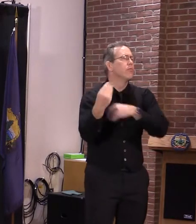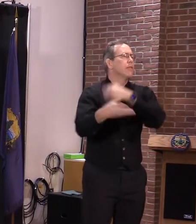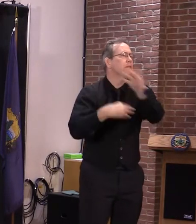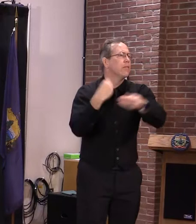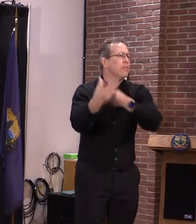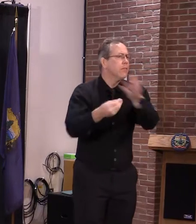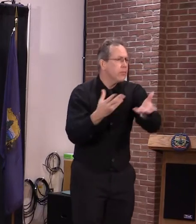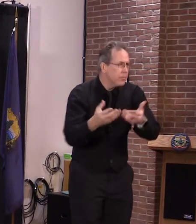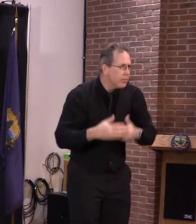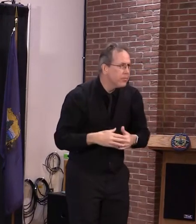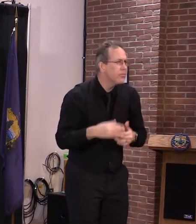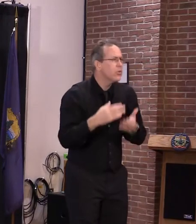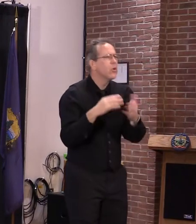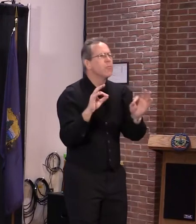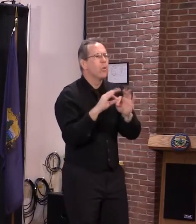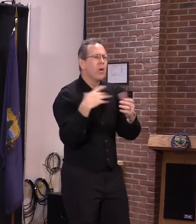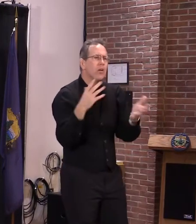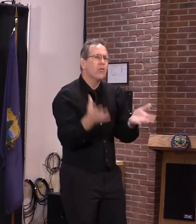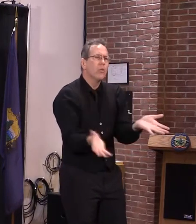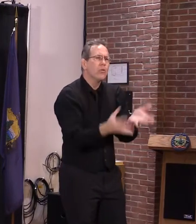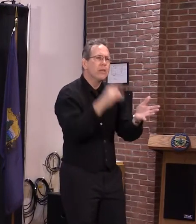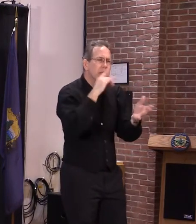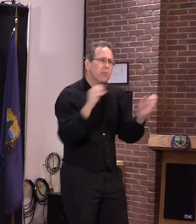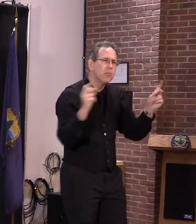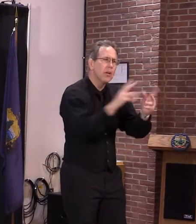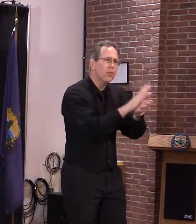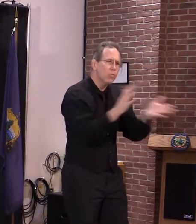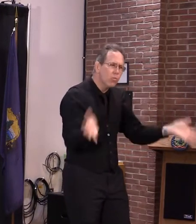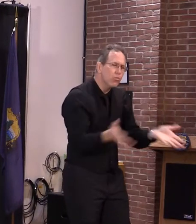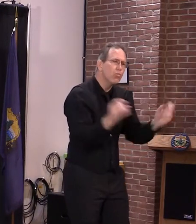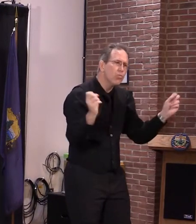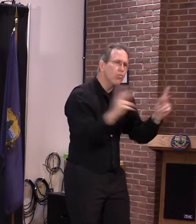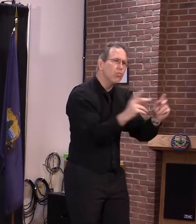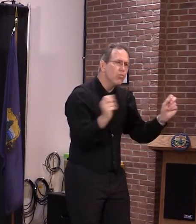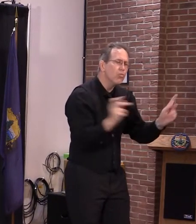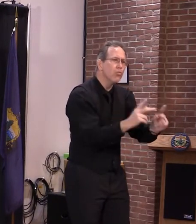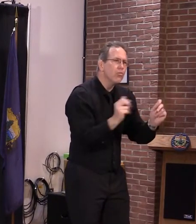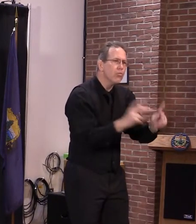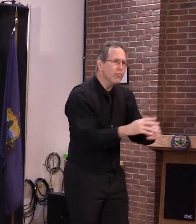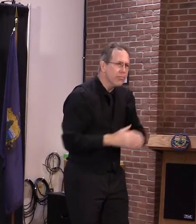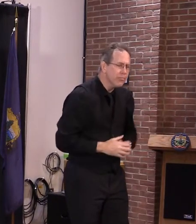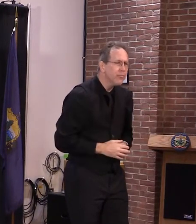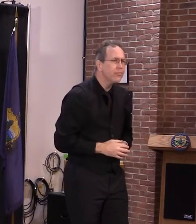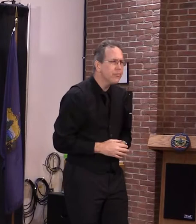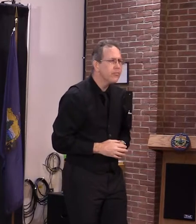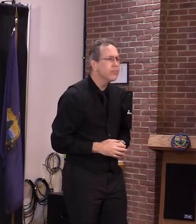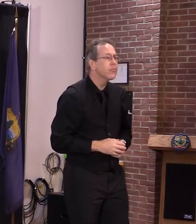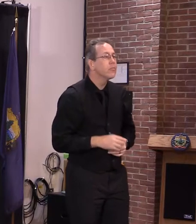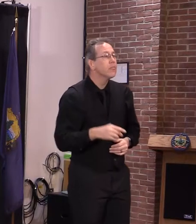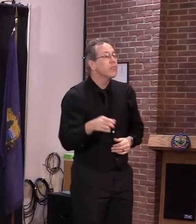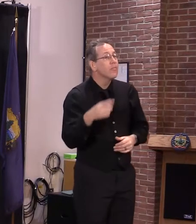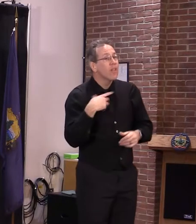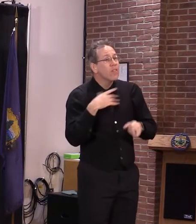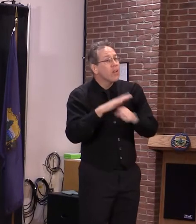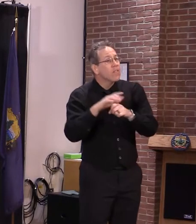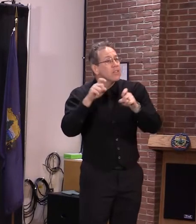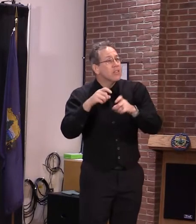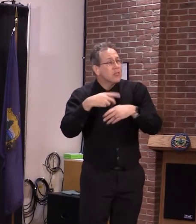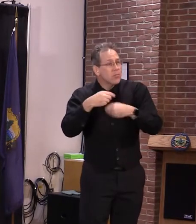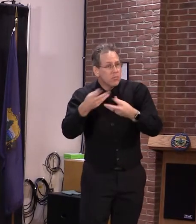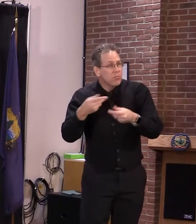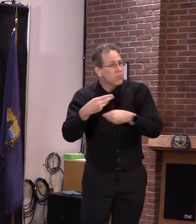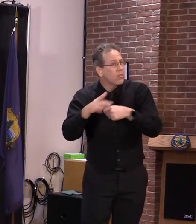school regardless. We are confident we can manage the supply for this program, but we're also working on the